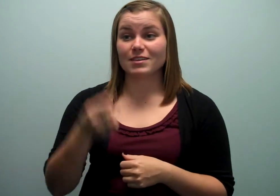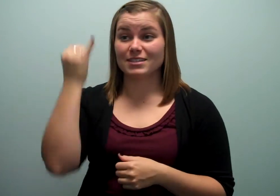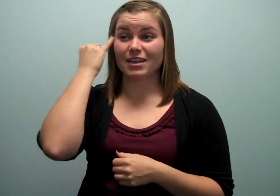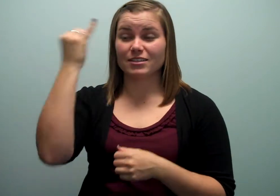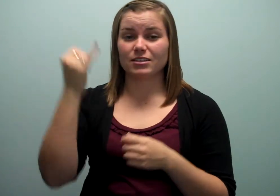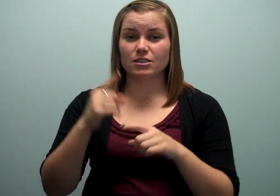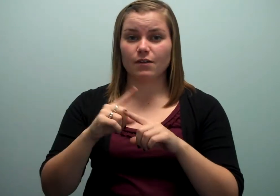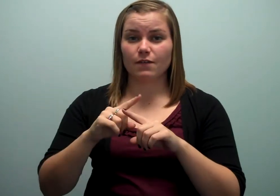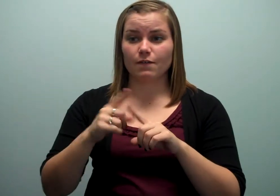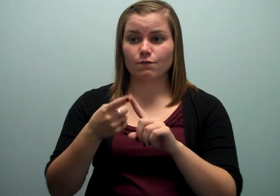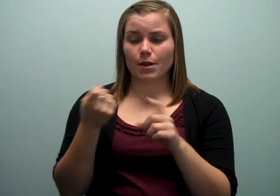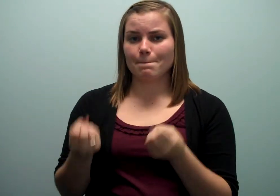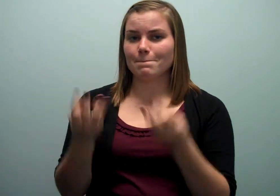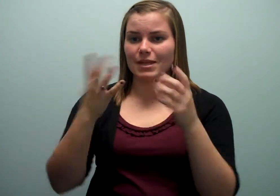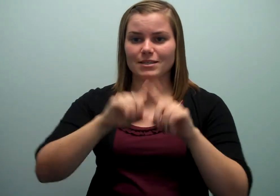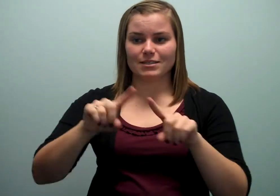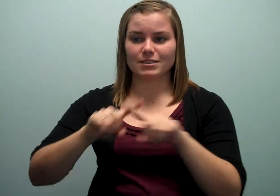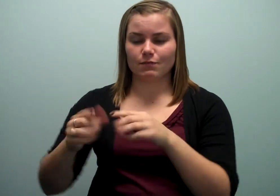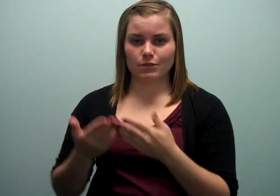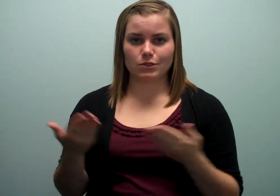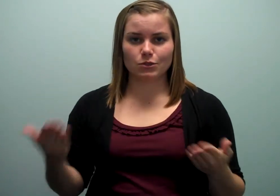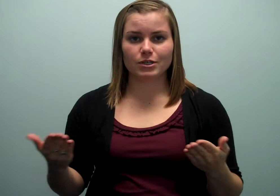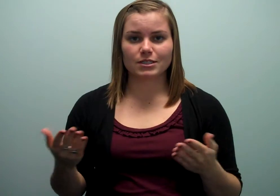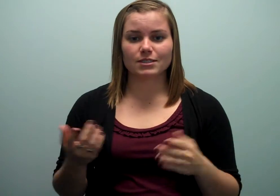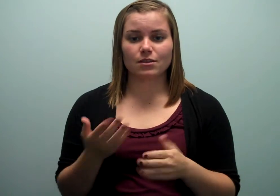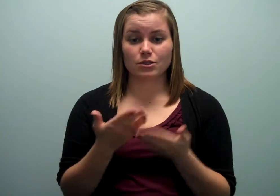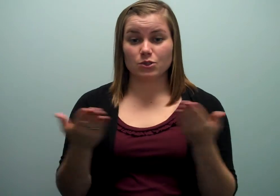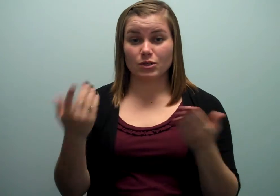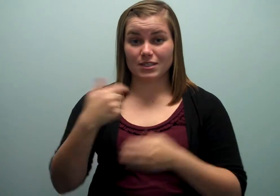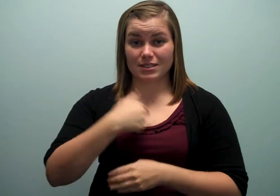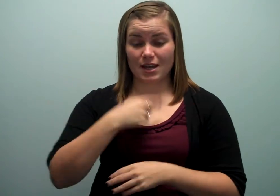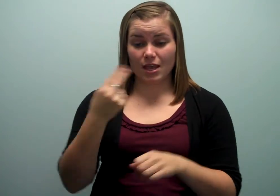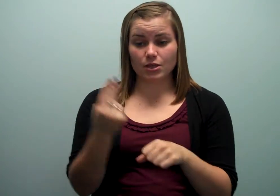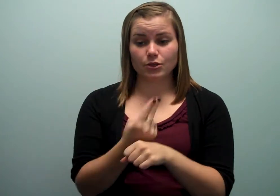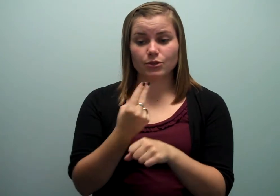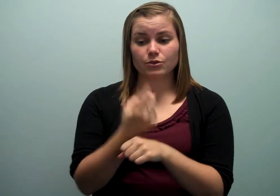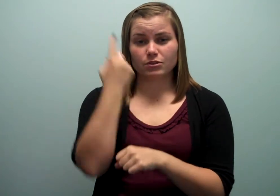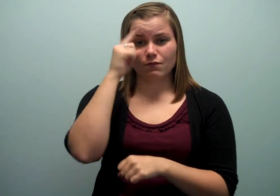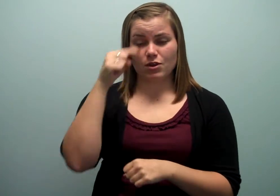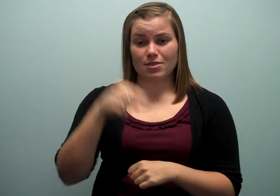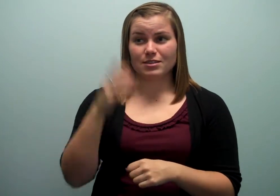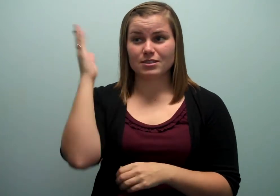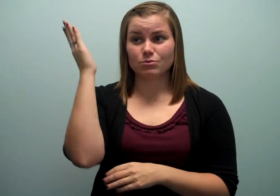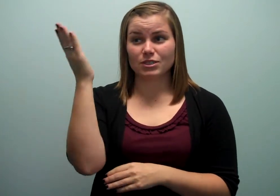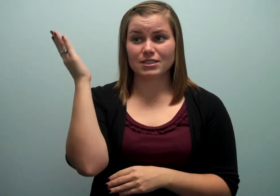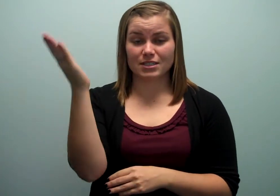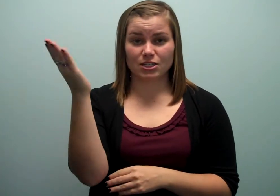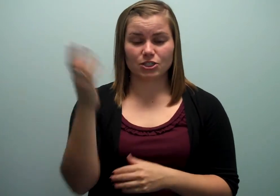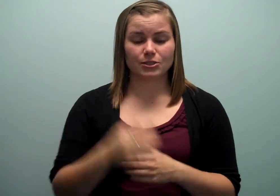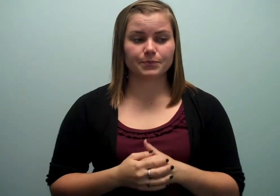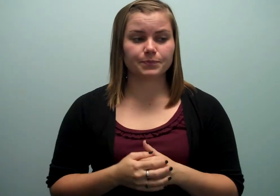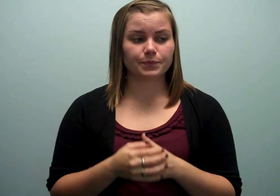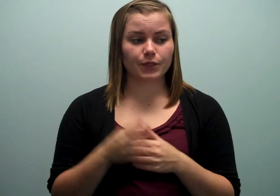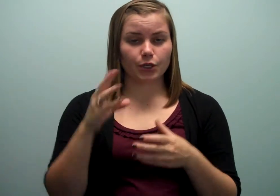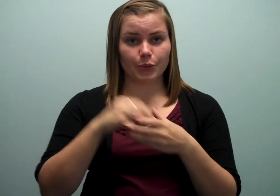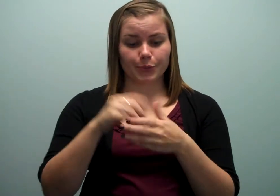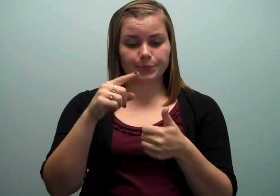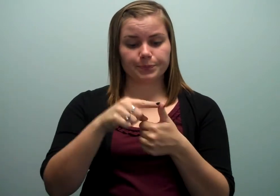sources. However, the main resources used to formulate this presentation, which I highly recommend, include an